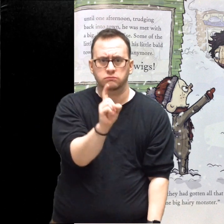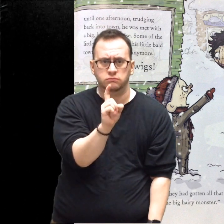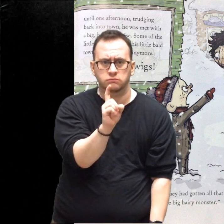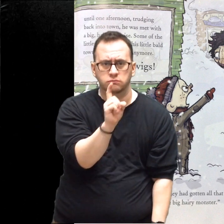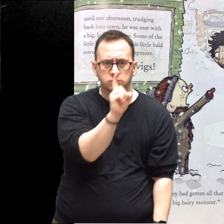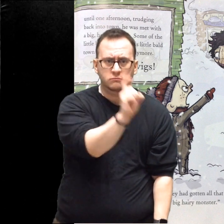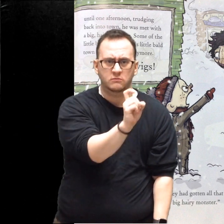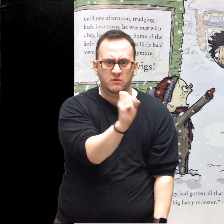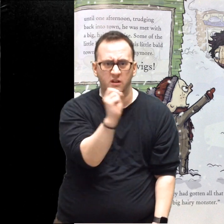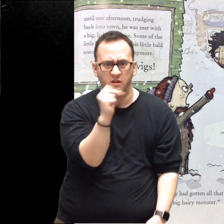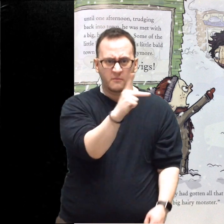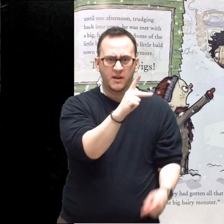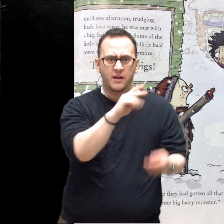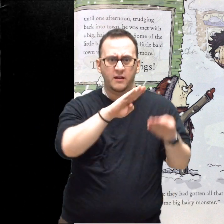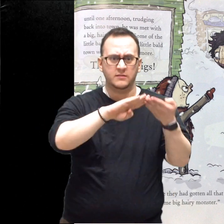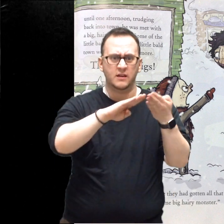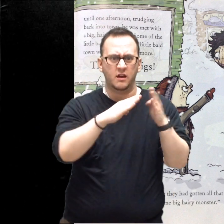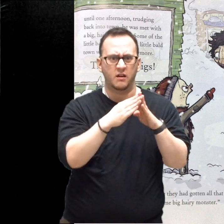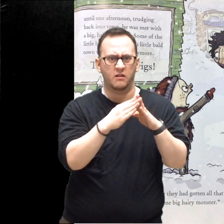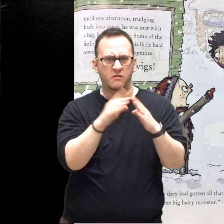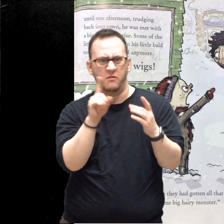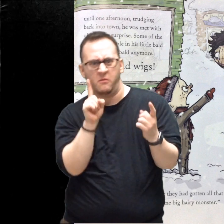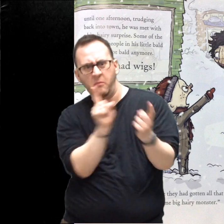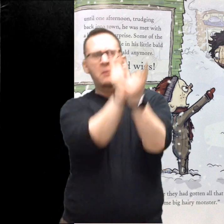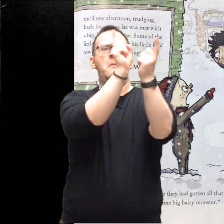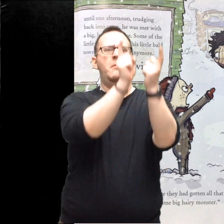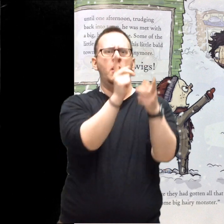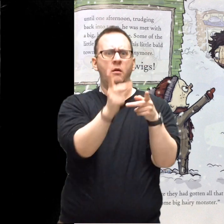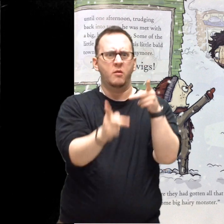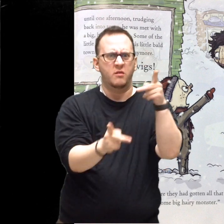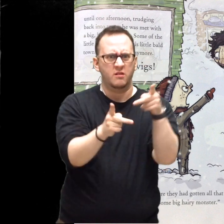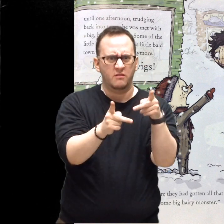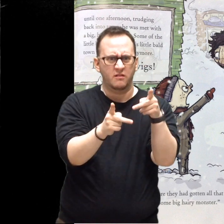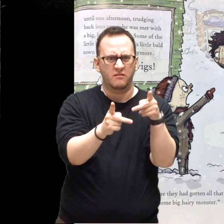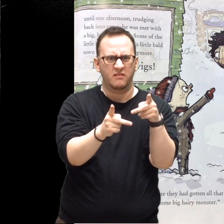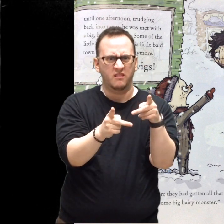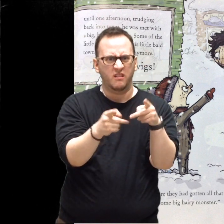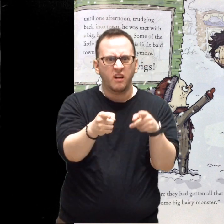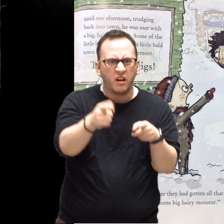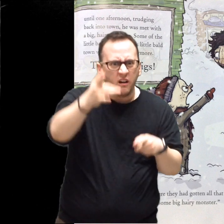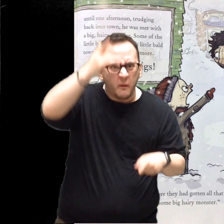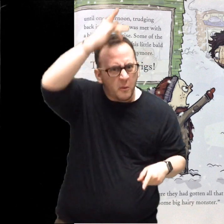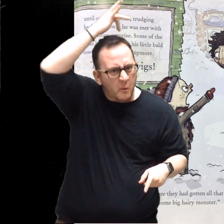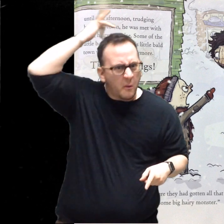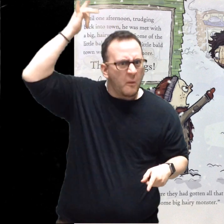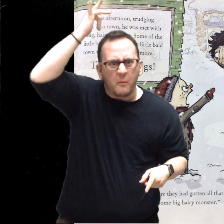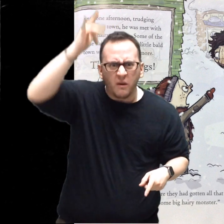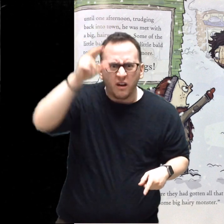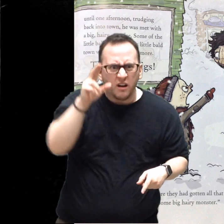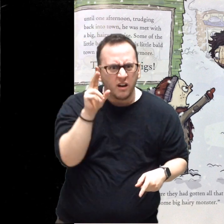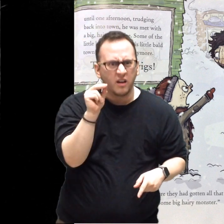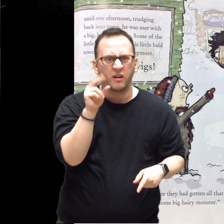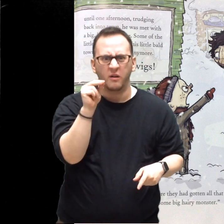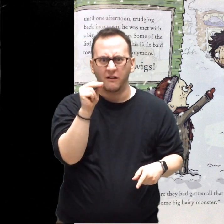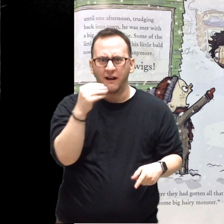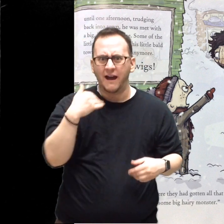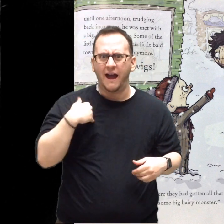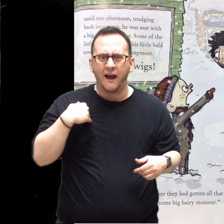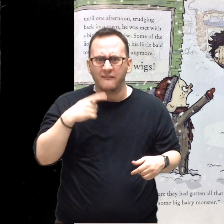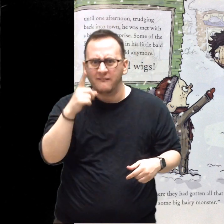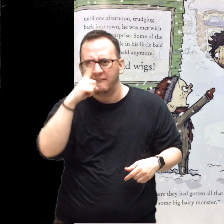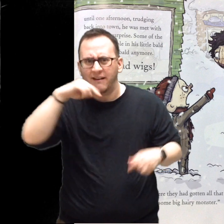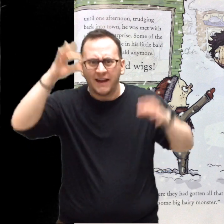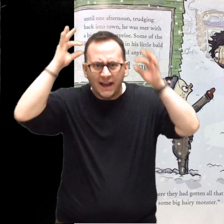town, he was met with a big, hairy surprise. Some of the little bald people in his little bald town were not